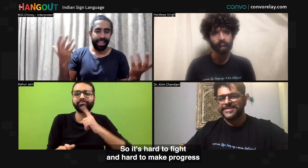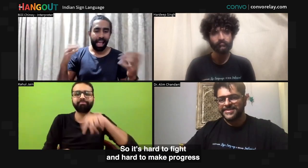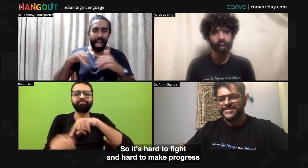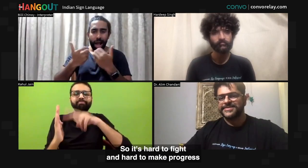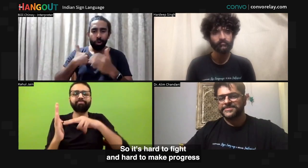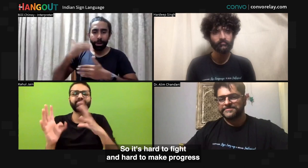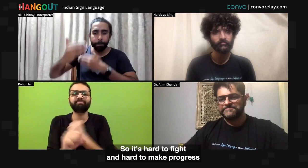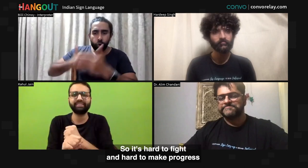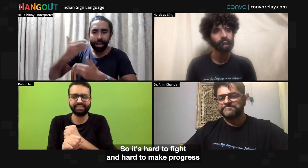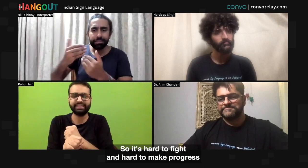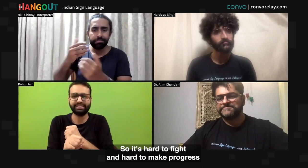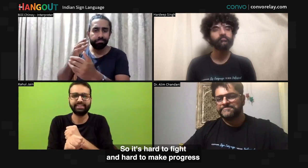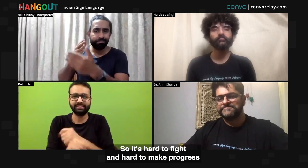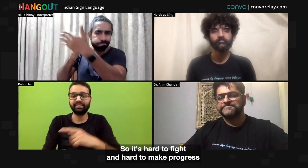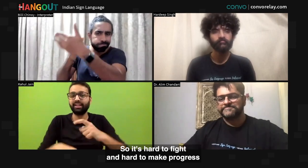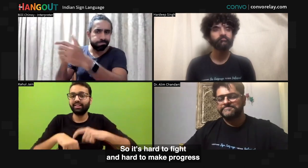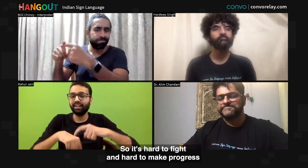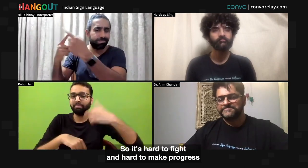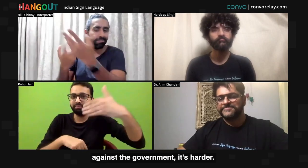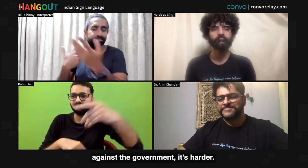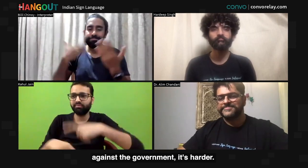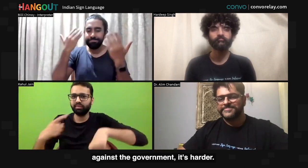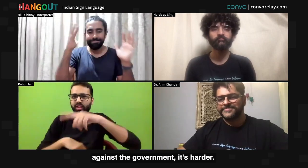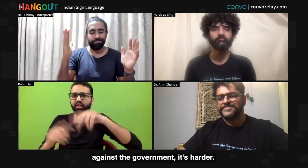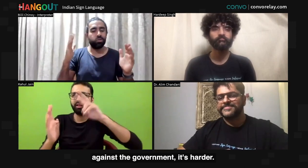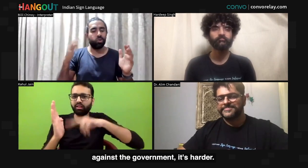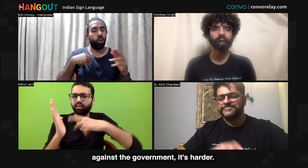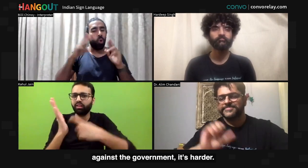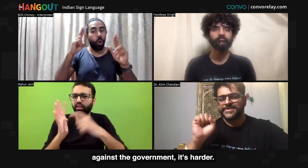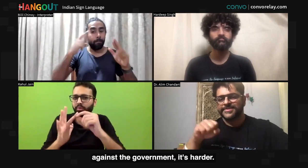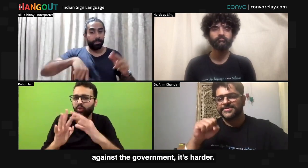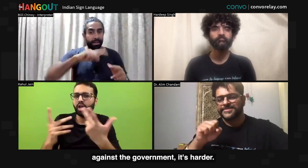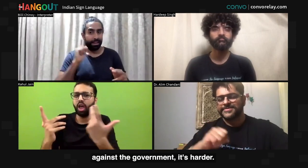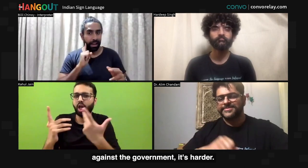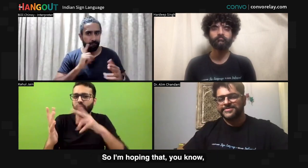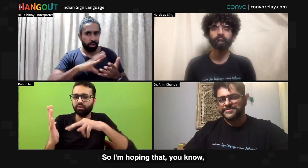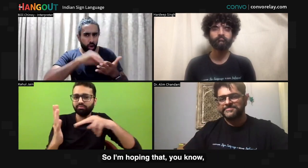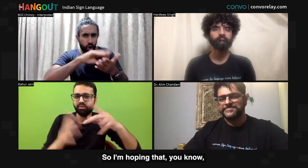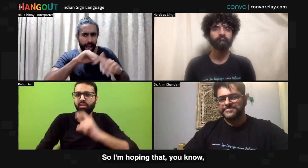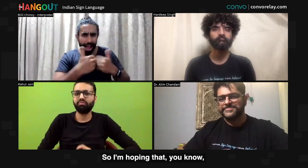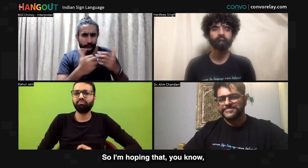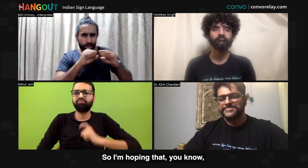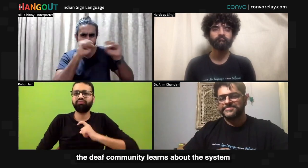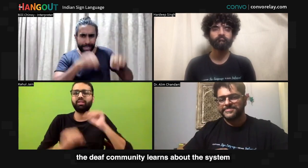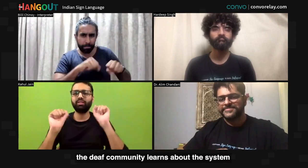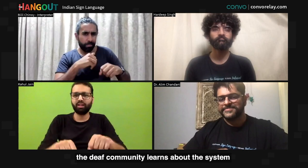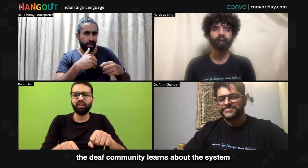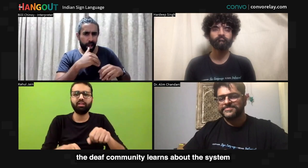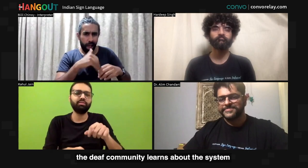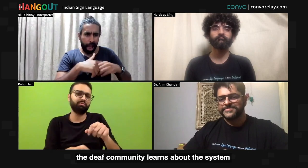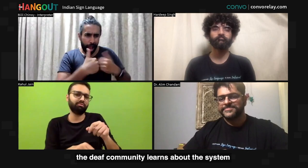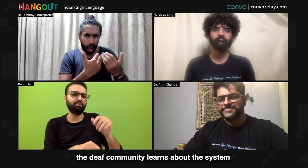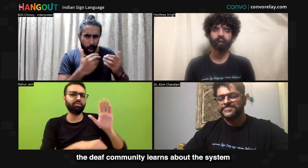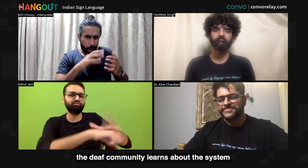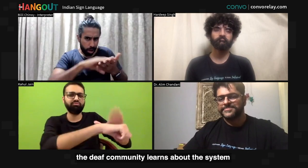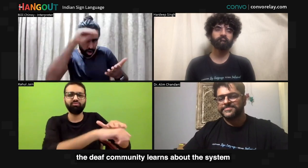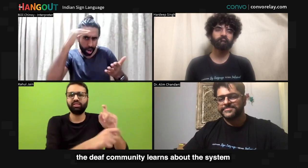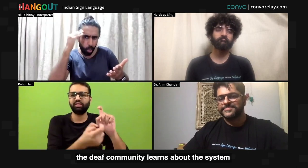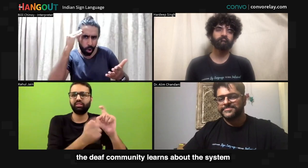So it's hard to fight and how to make progress against the government. it's harder. Um, so I'm hoping that, you know, the deaf community learns about the system